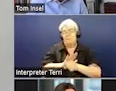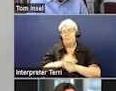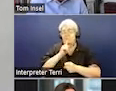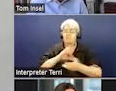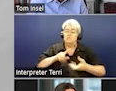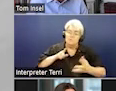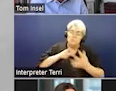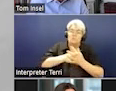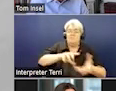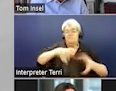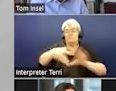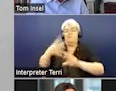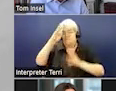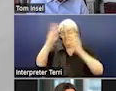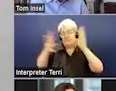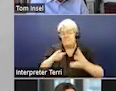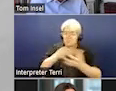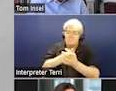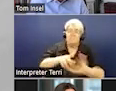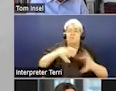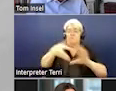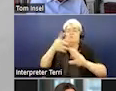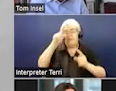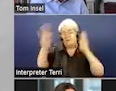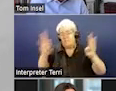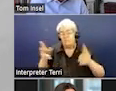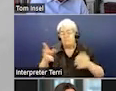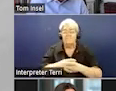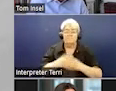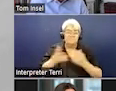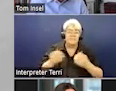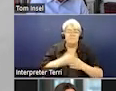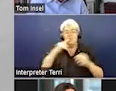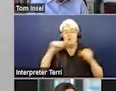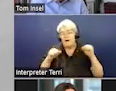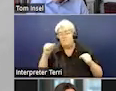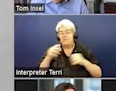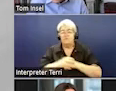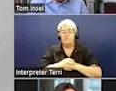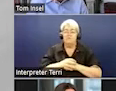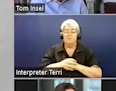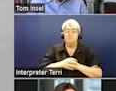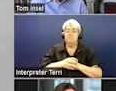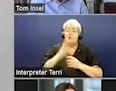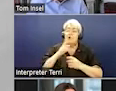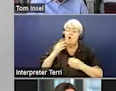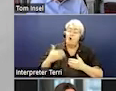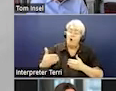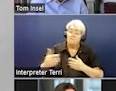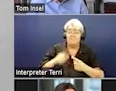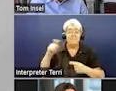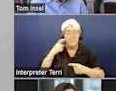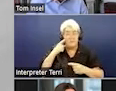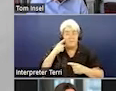and innovation. And I'm not sure. I mean, I think what I often feel like is if government could just get out of the